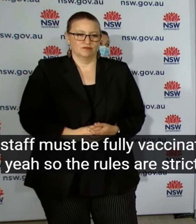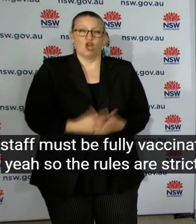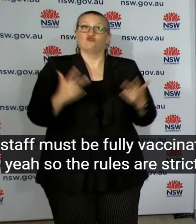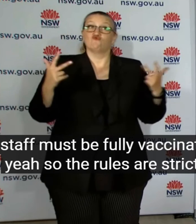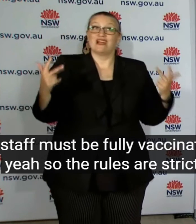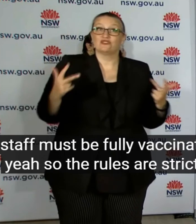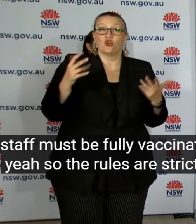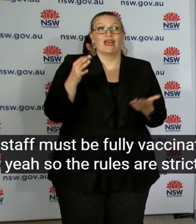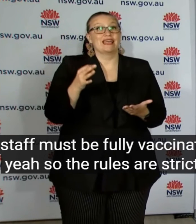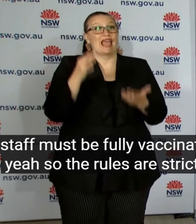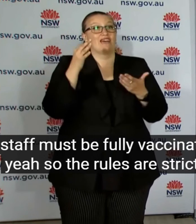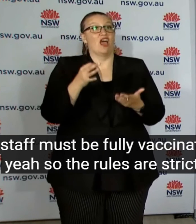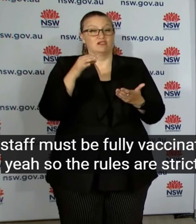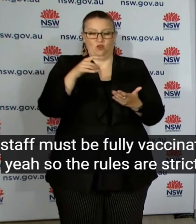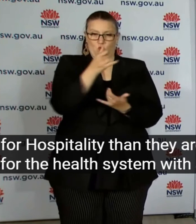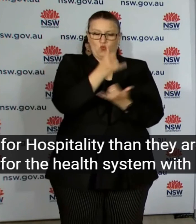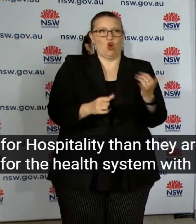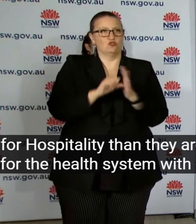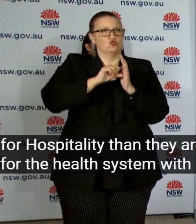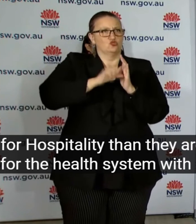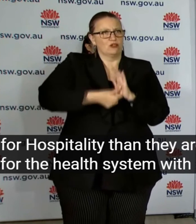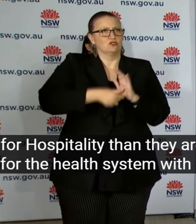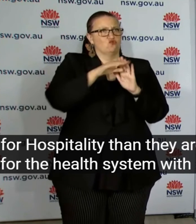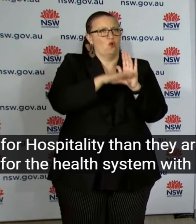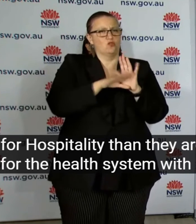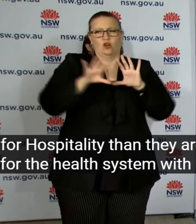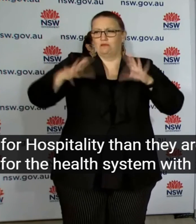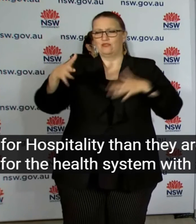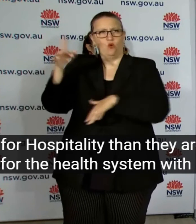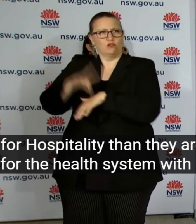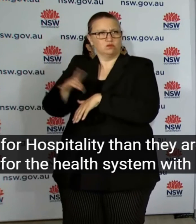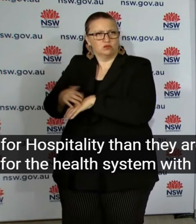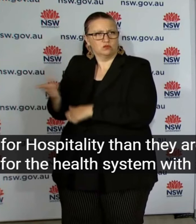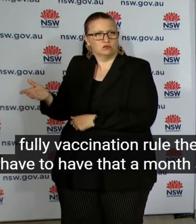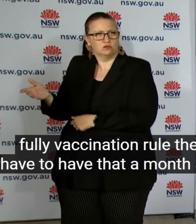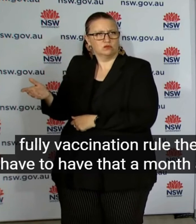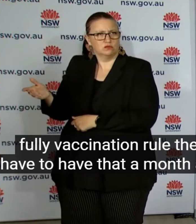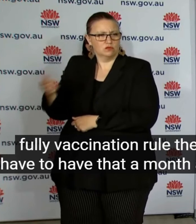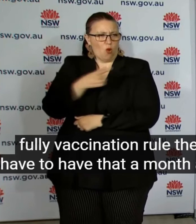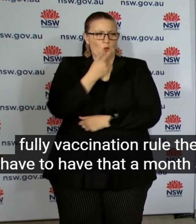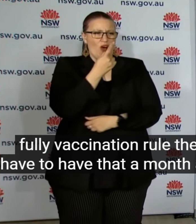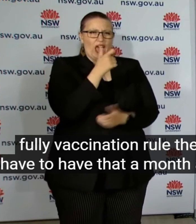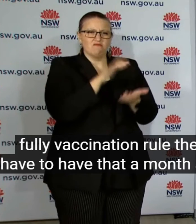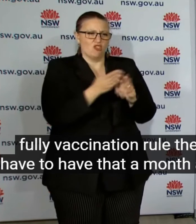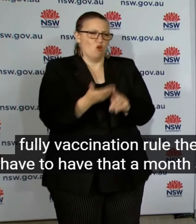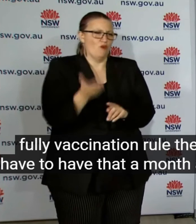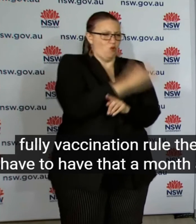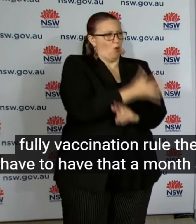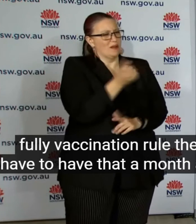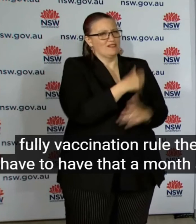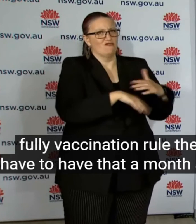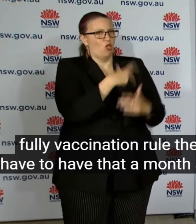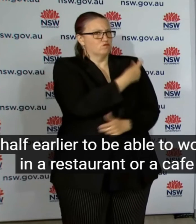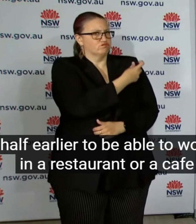with the fully vaccination rule. They'll have to have that a month and a half earlier to be able to work in a restaurant or a cafe. Businesses are asking how